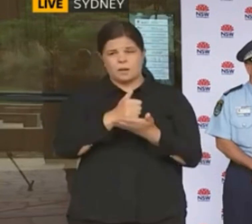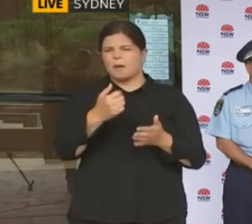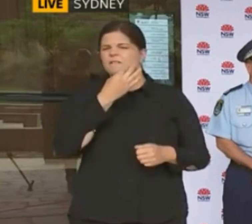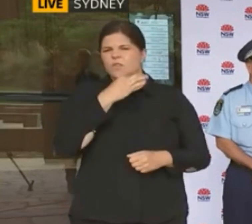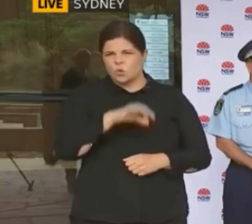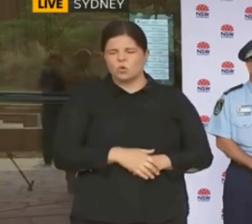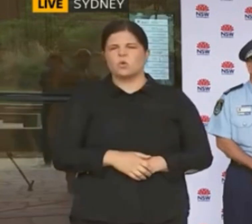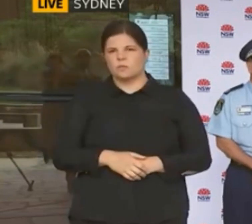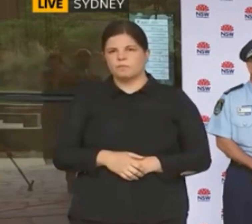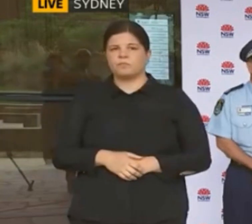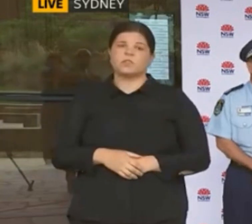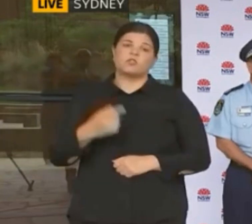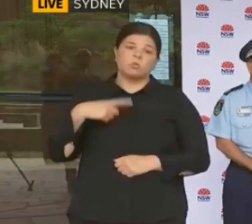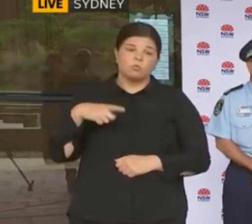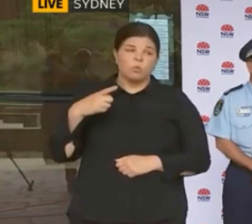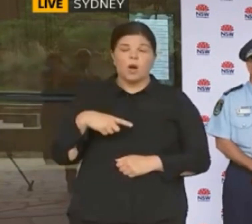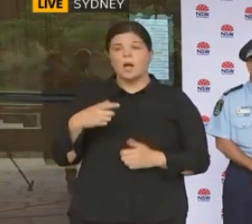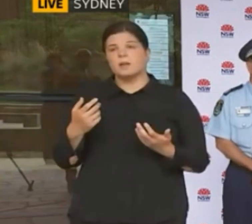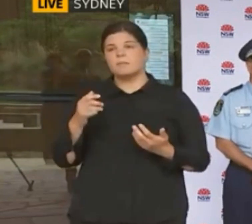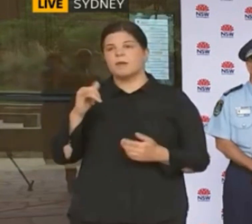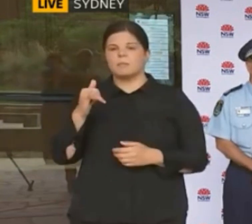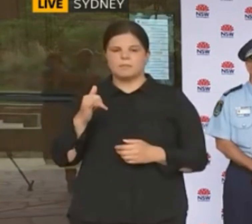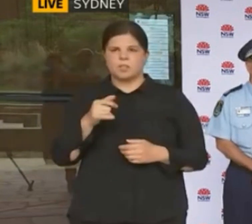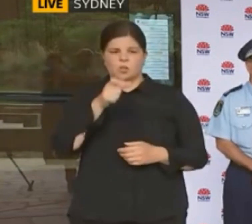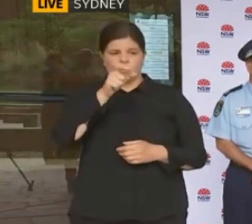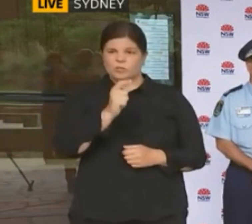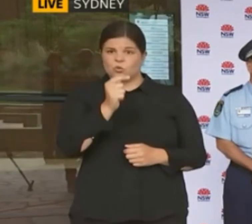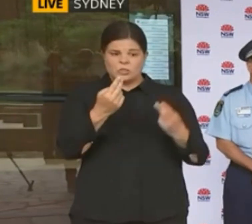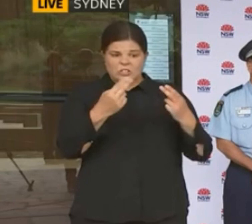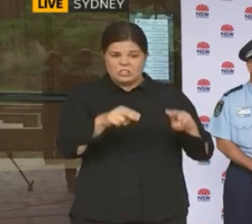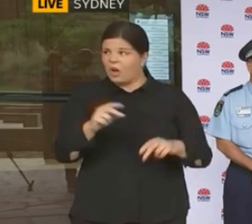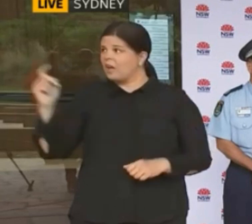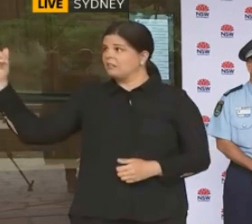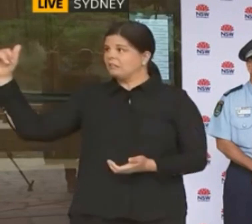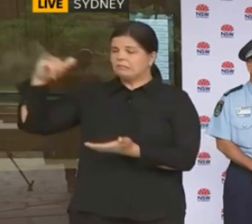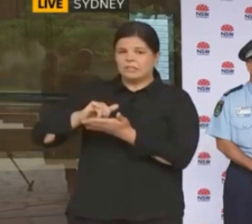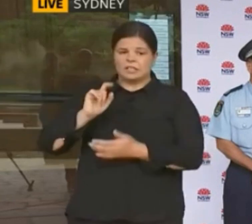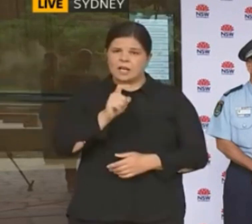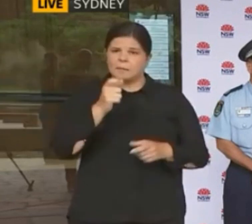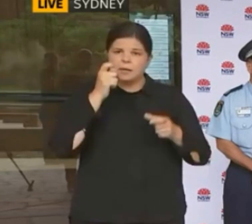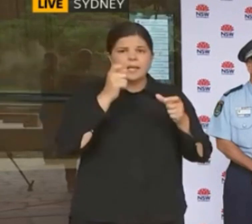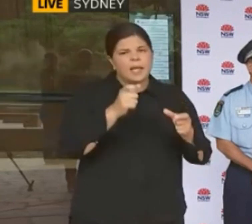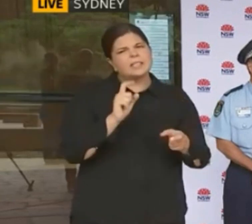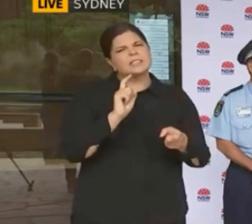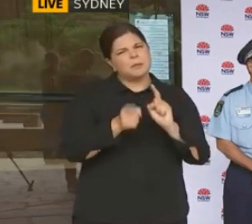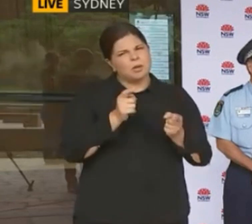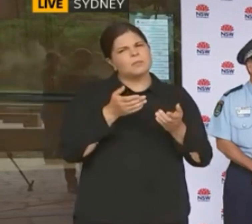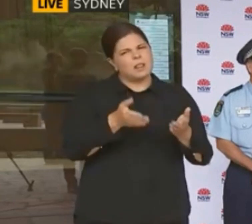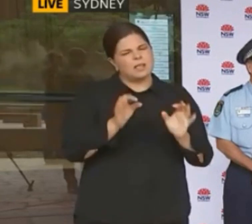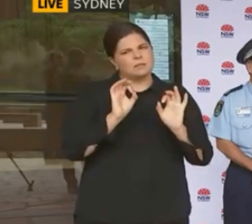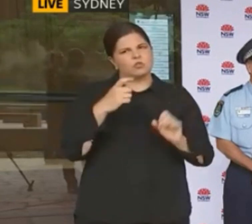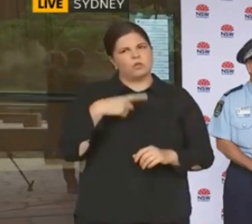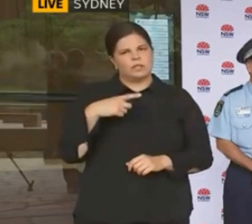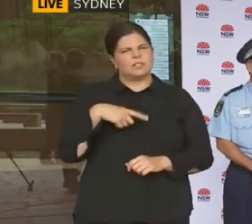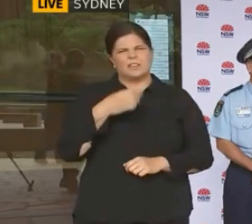described, the range of reasons, including for end-of-life care and for some other compassionate reasons. Sorry,